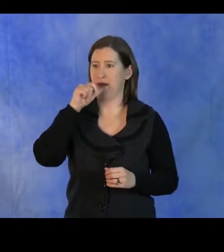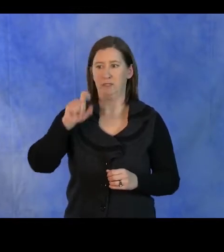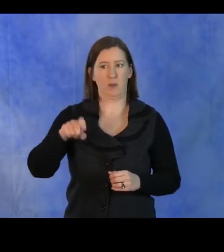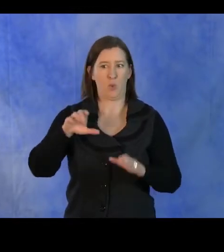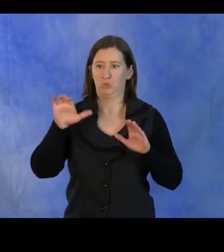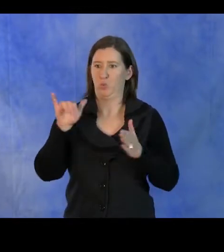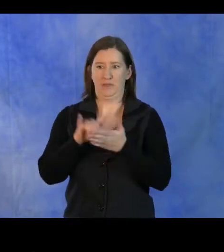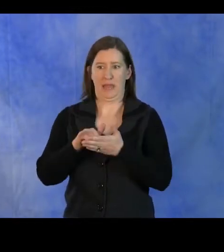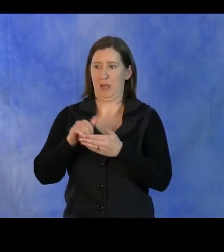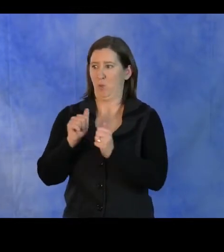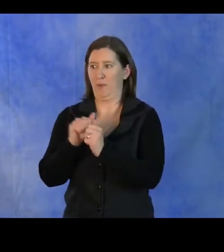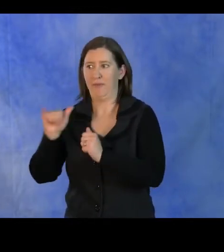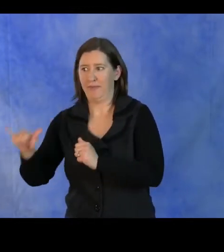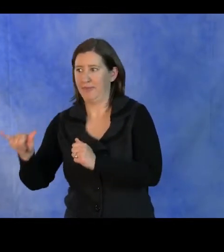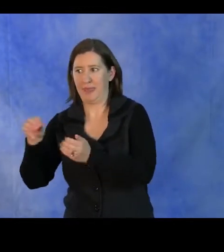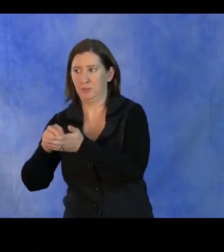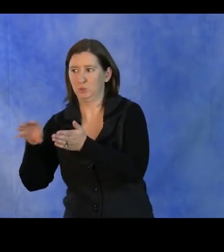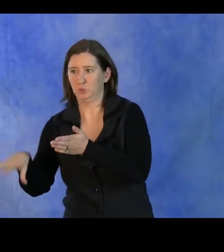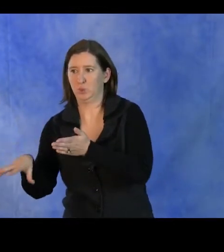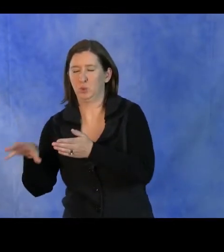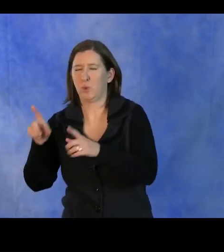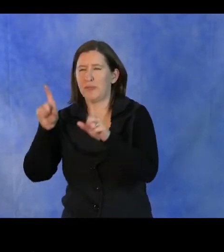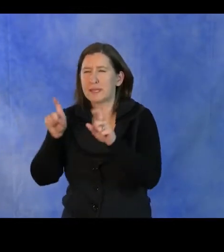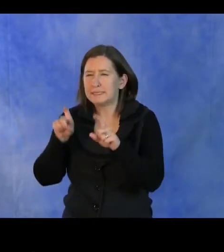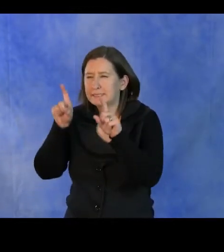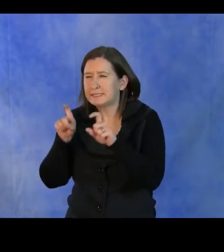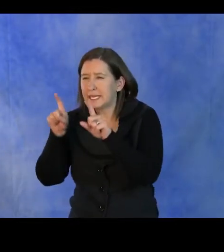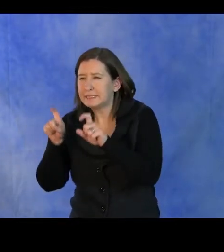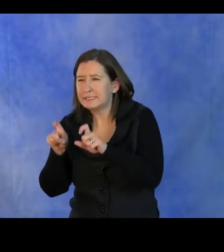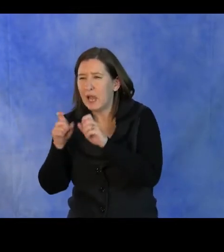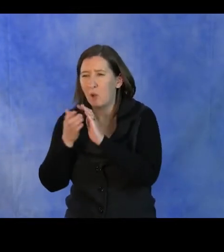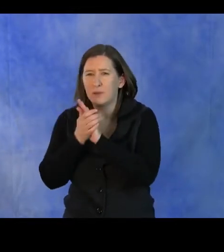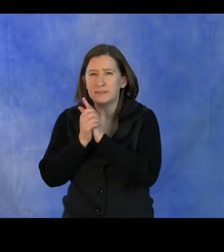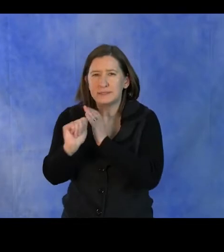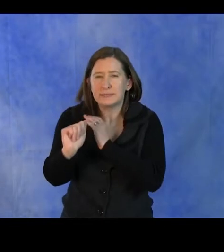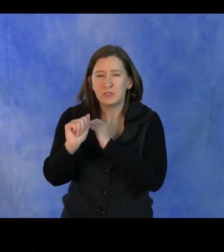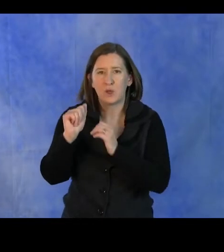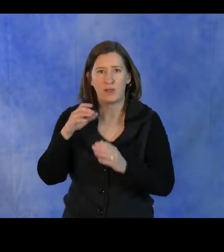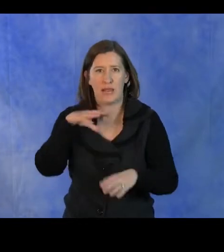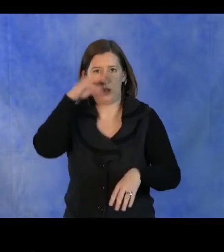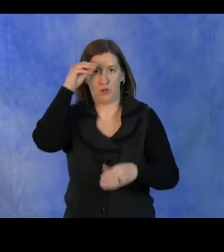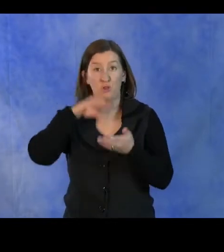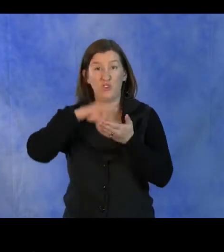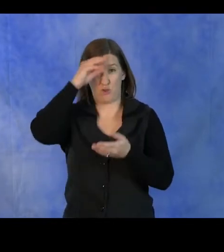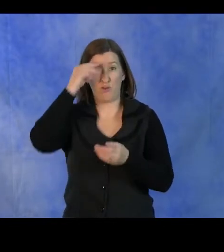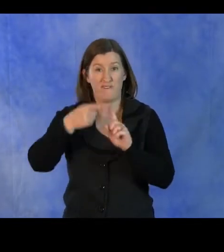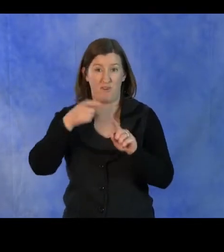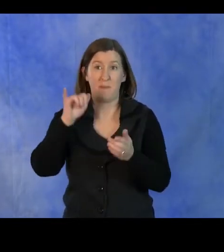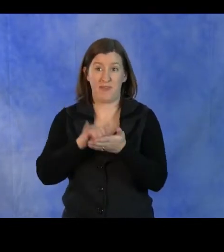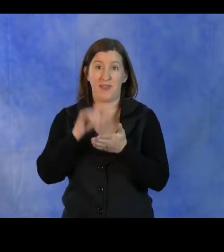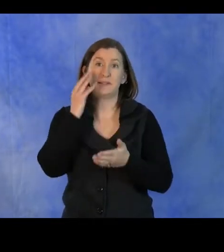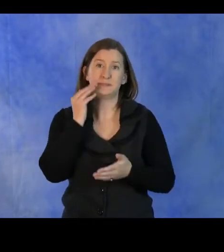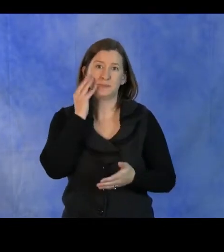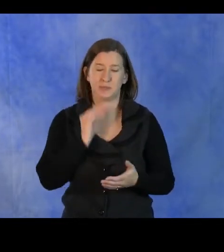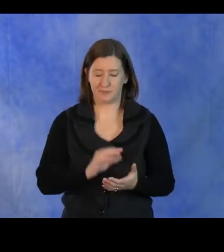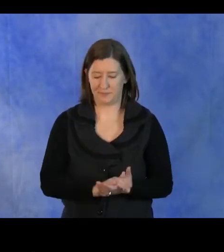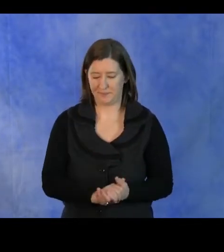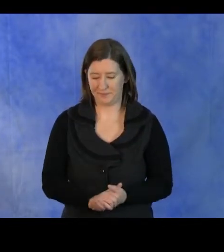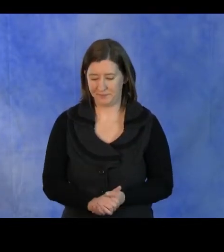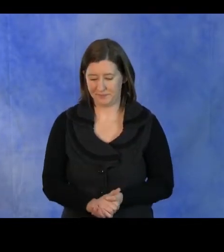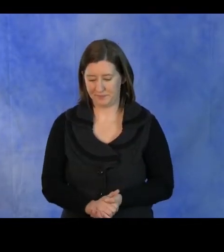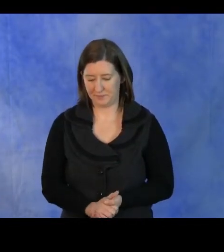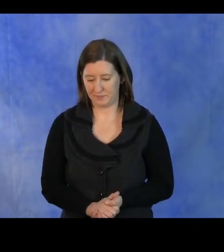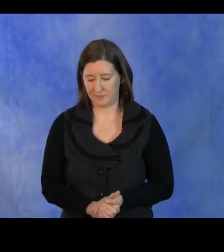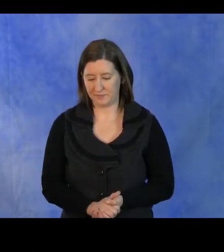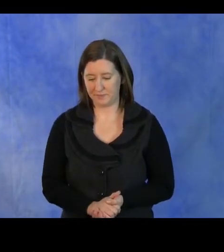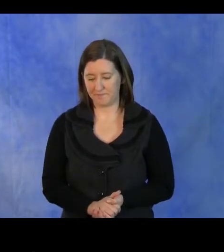You might find out that they're not supposed to do something with a certain student, like they'll test out the skills, and they can learn